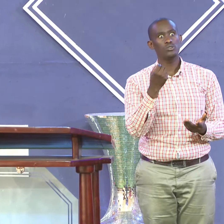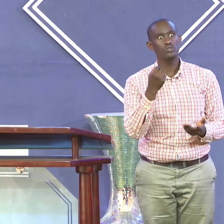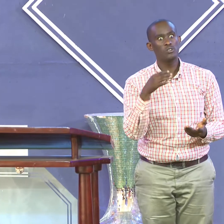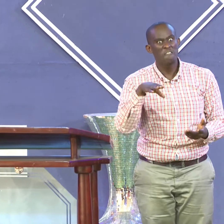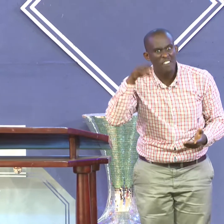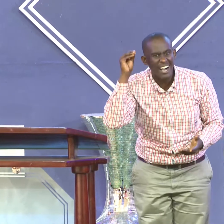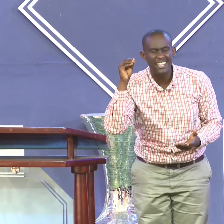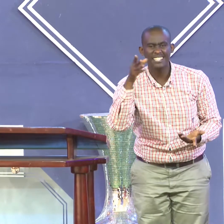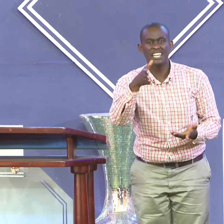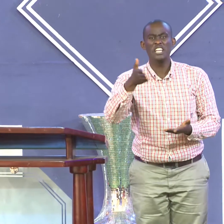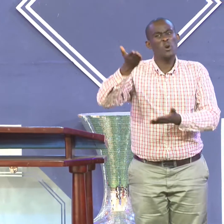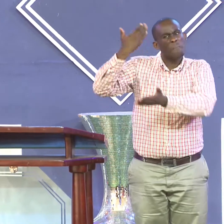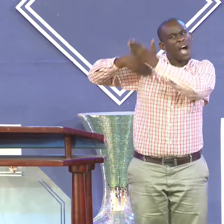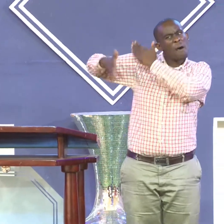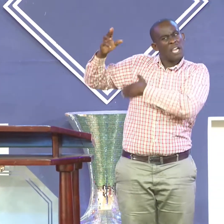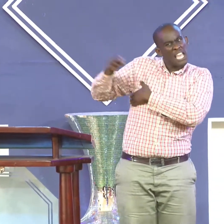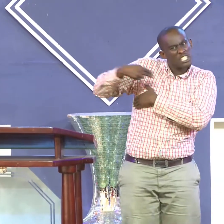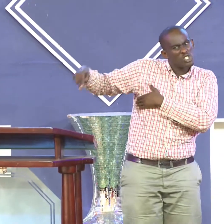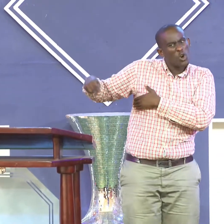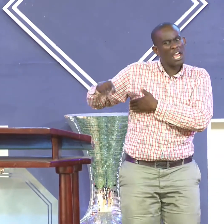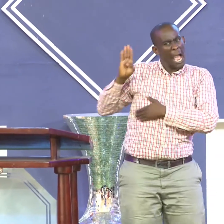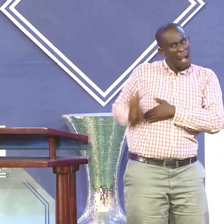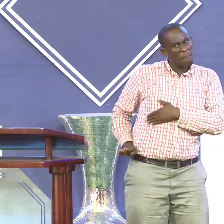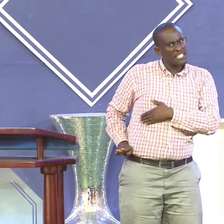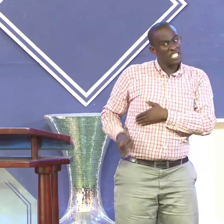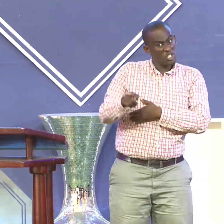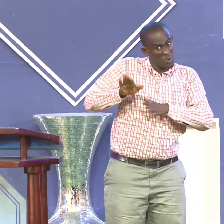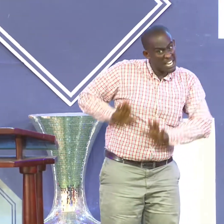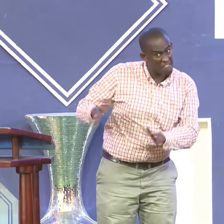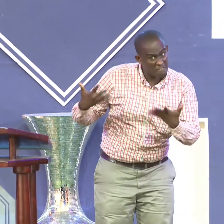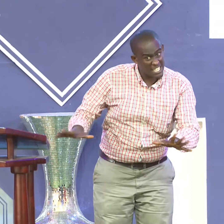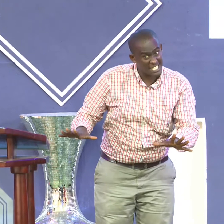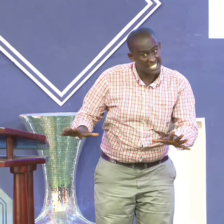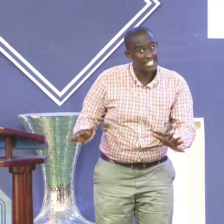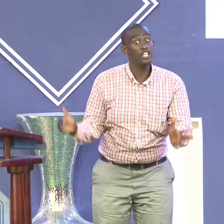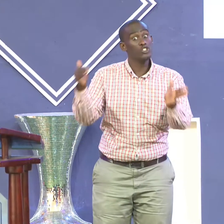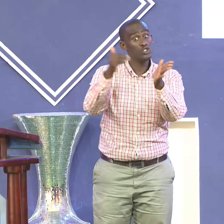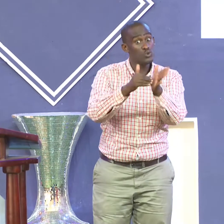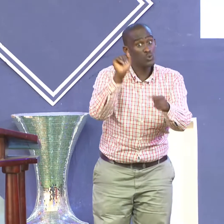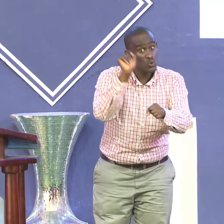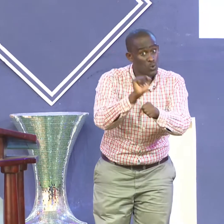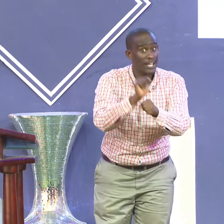find yourself redoing the habit you had left.